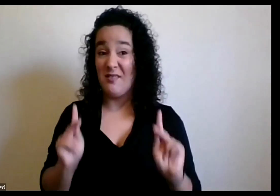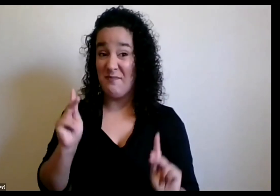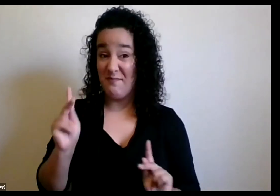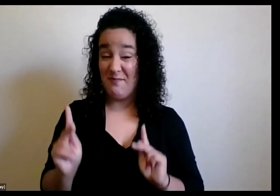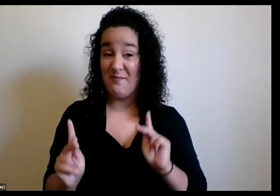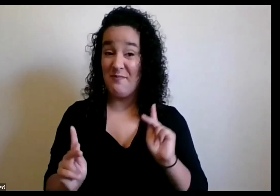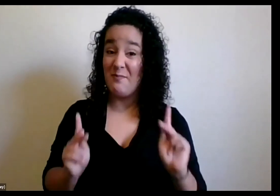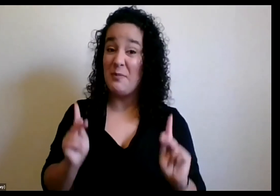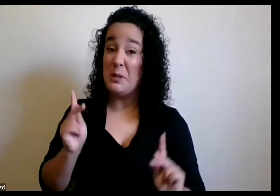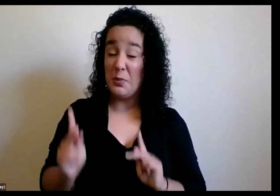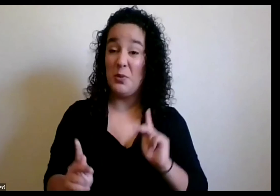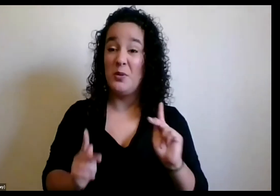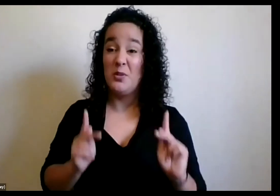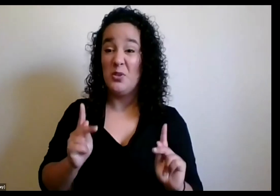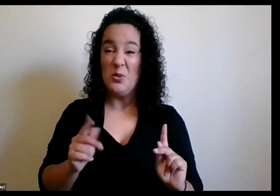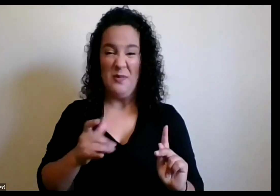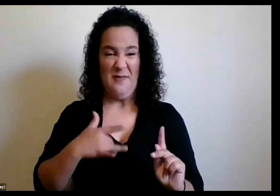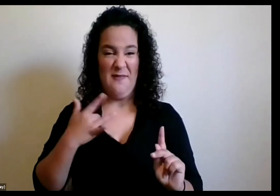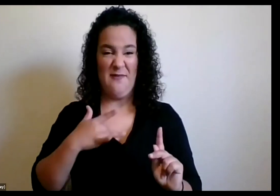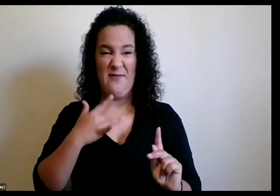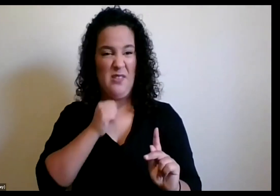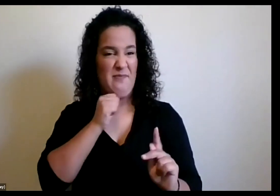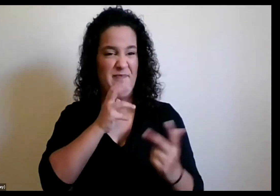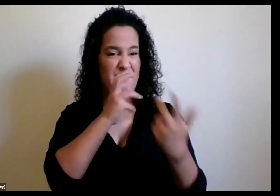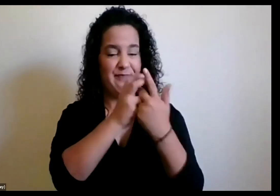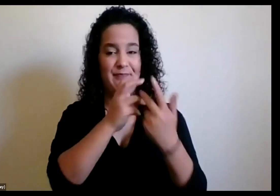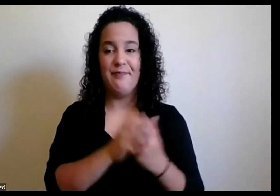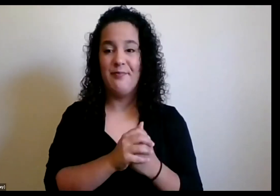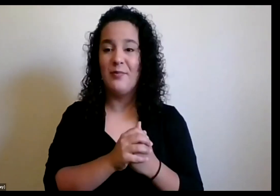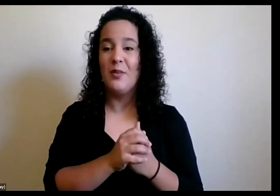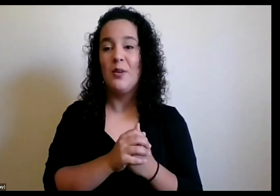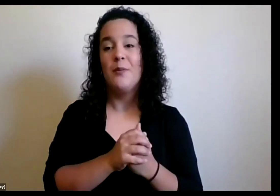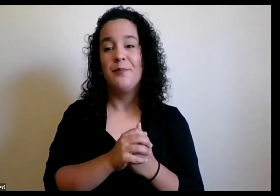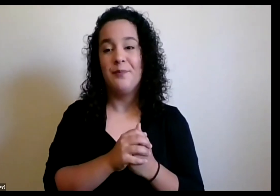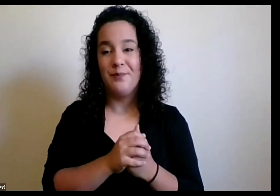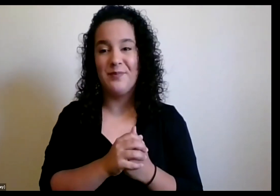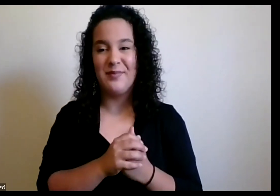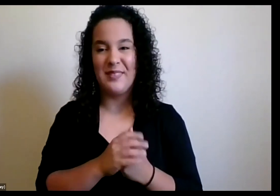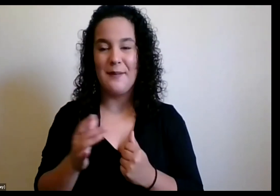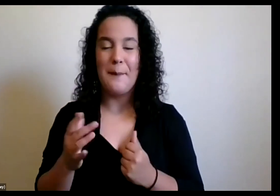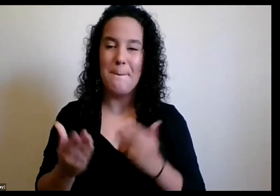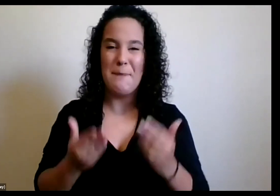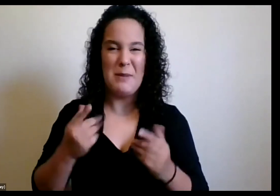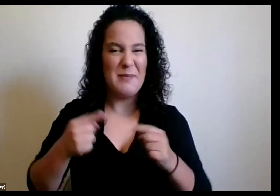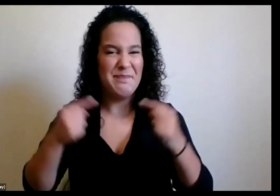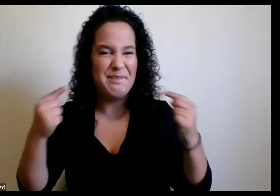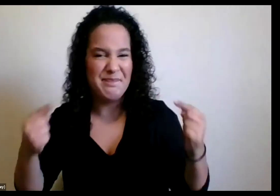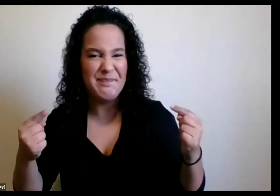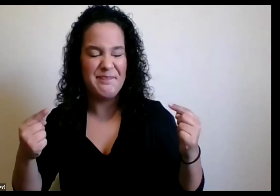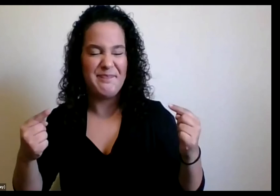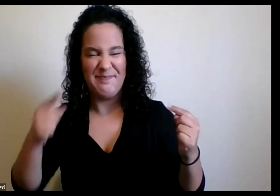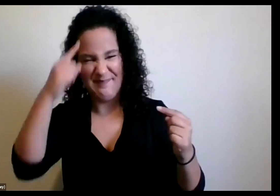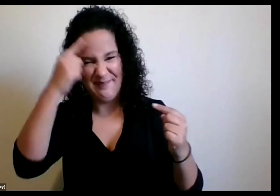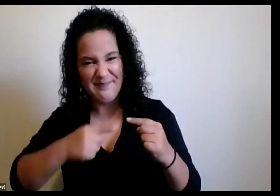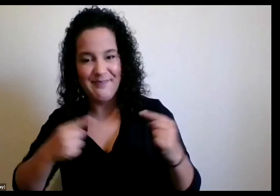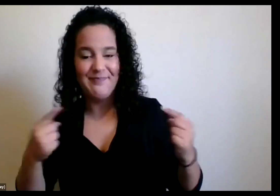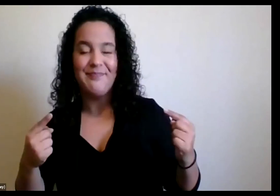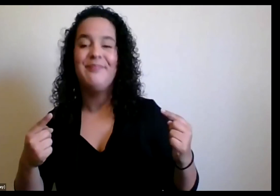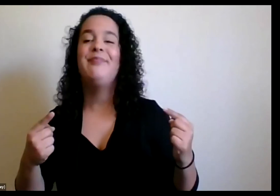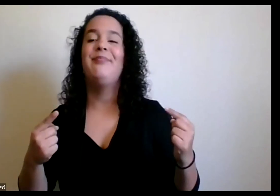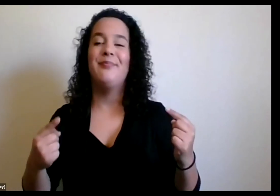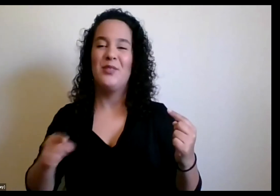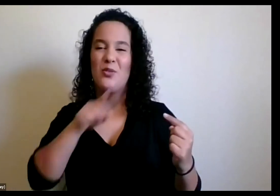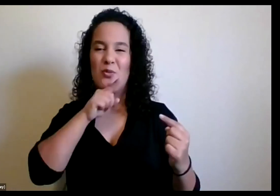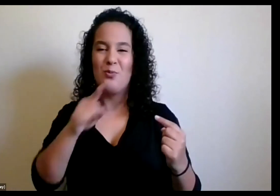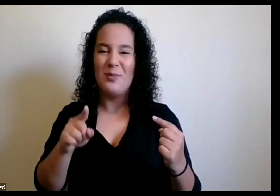our categories of persuadables or opposition, or right, they just don't kind of, or our base, they kind of gravitate all over the